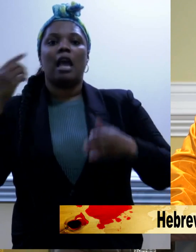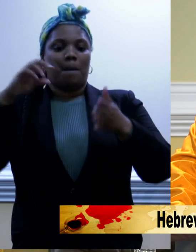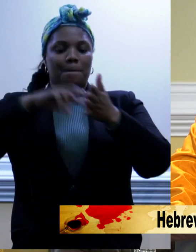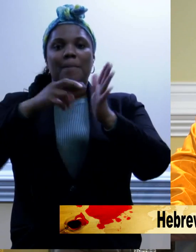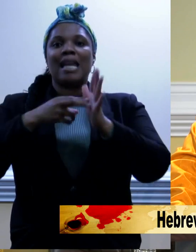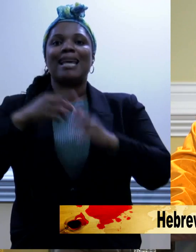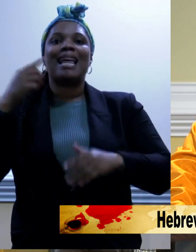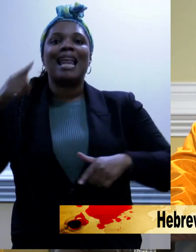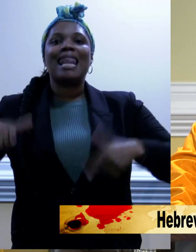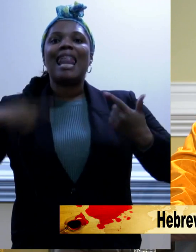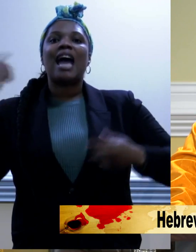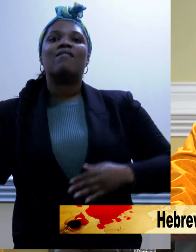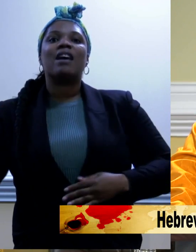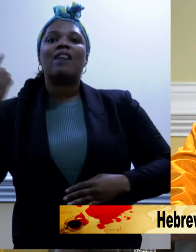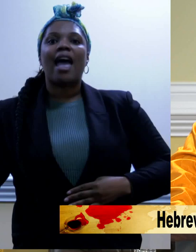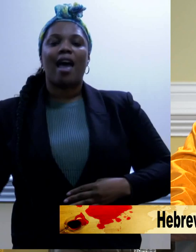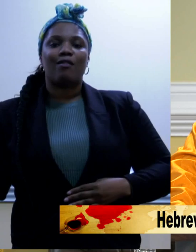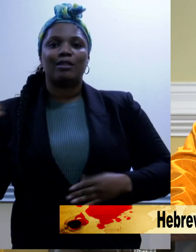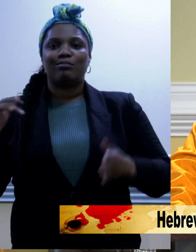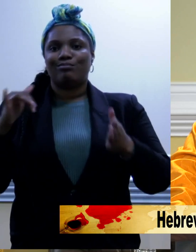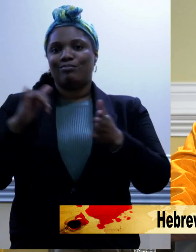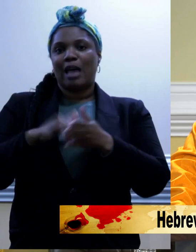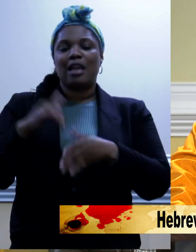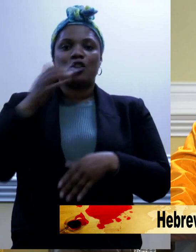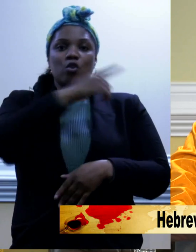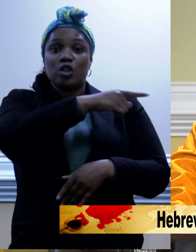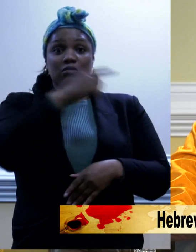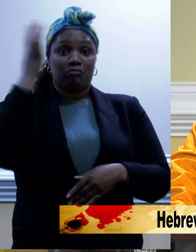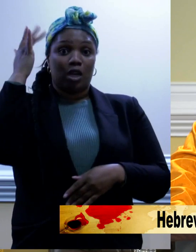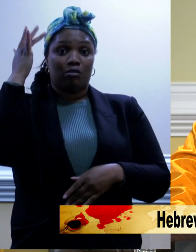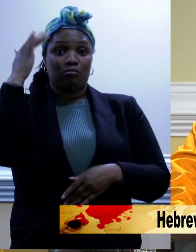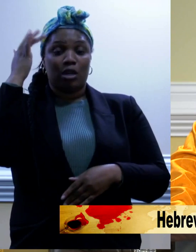That's why I know when Jesus came,